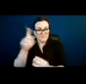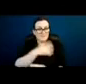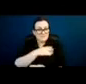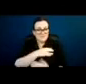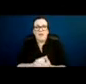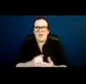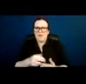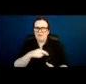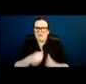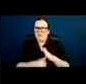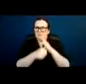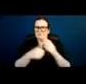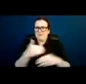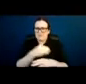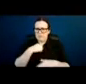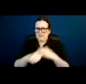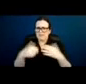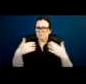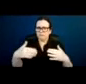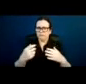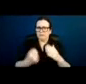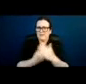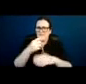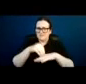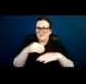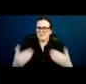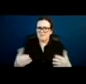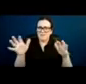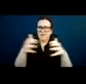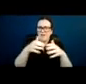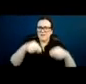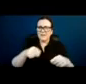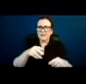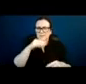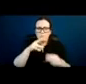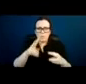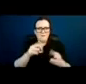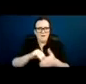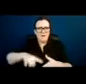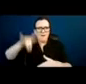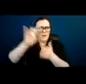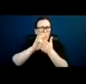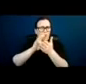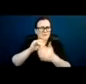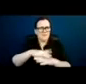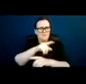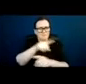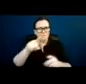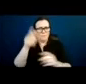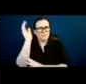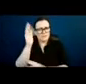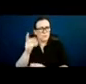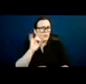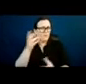calibre of experts including experts with lived experiences that you will be hearing from today. I look forward to the outcome of today's